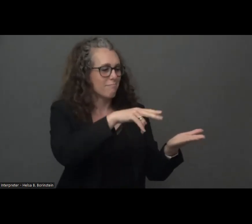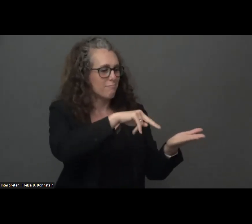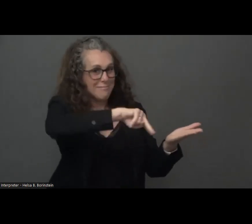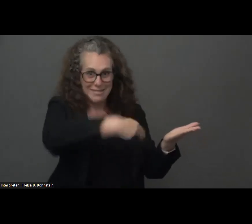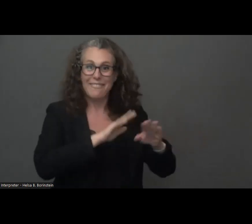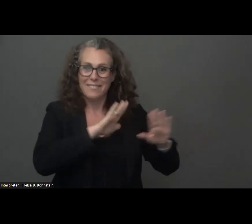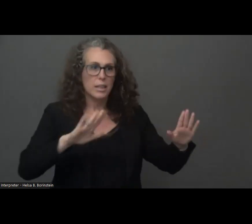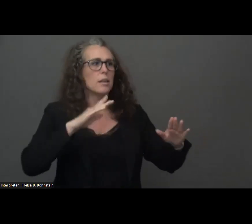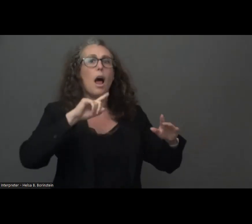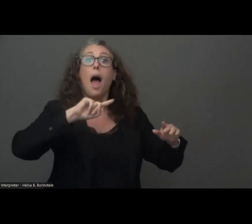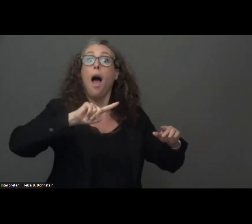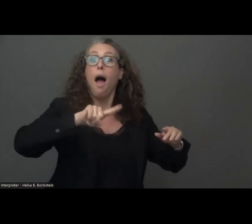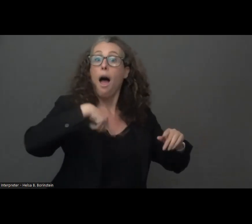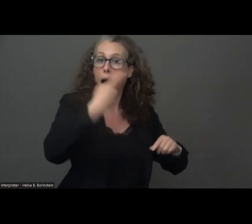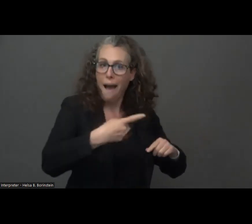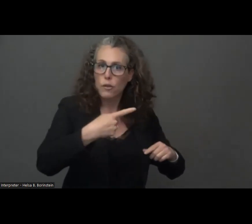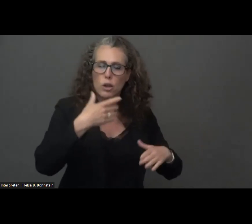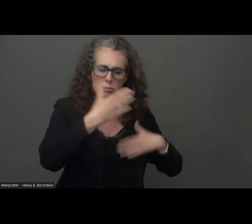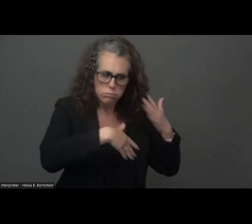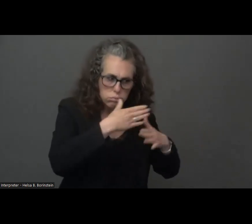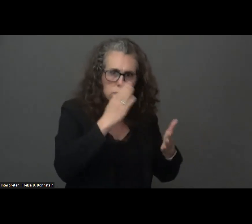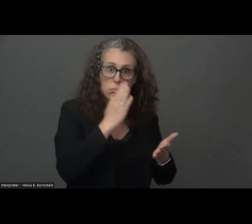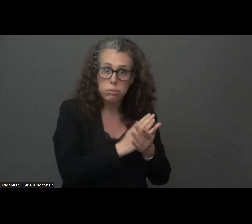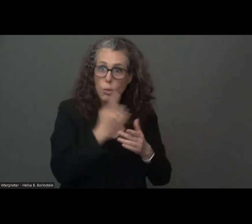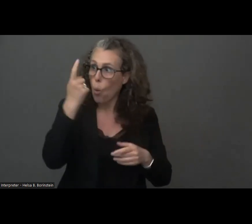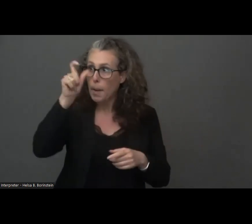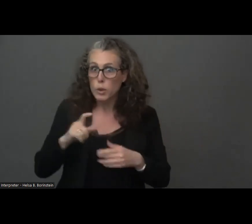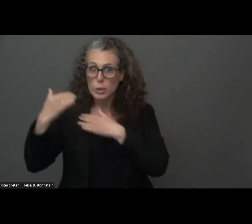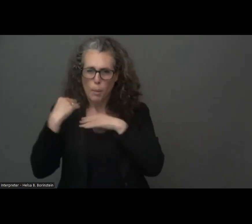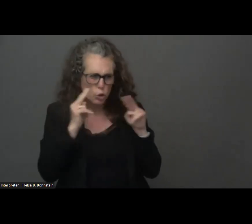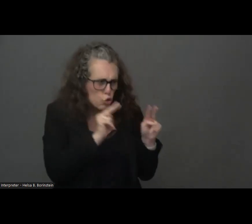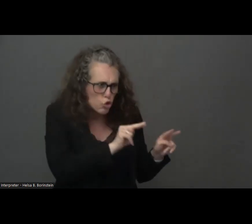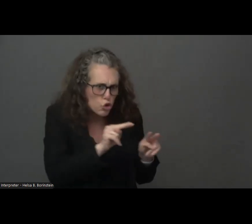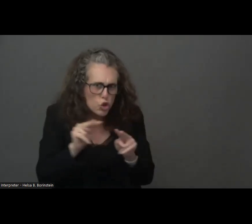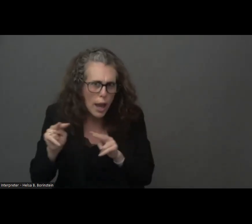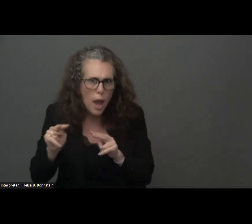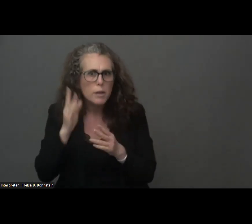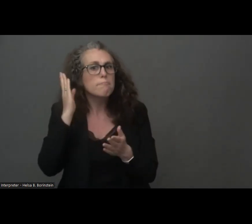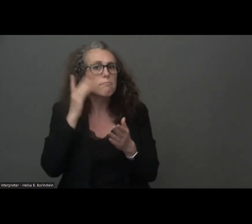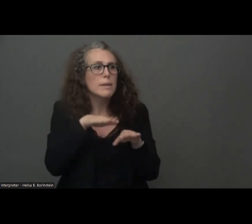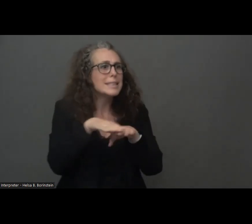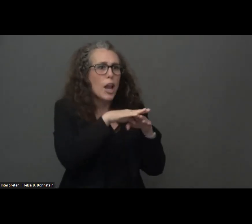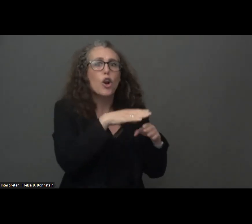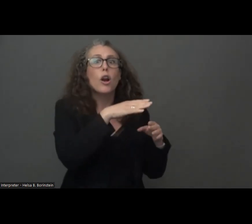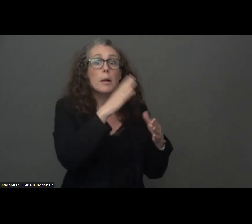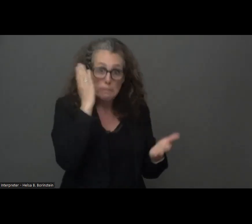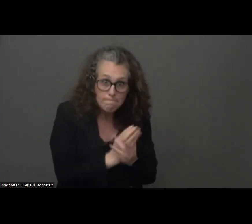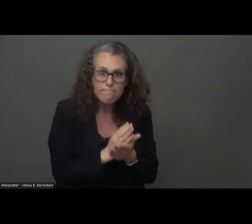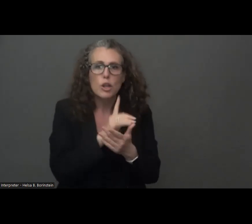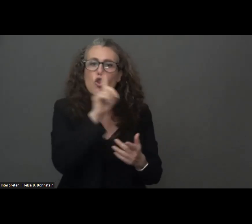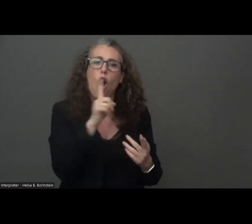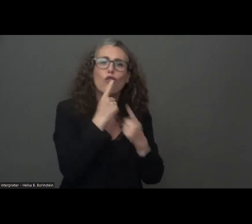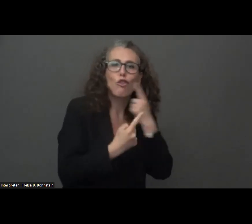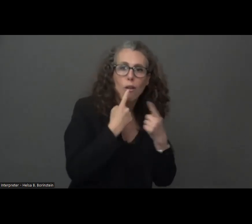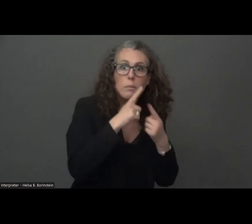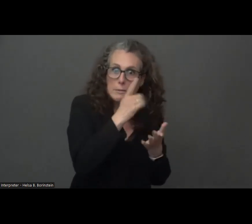check that what they deliver is meeting this standard? So at the ILO, my role as procurement would be limited